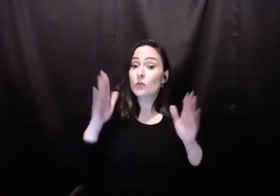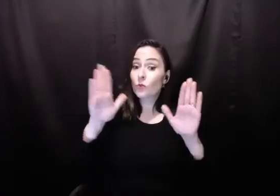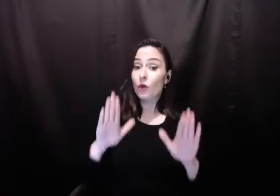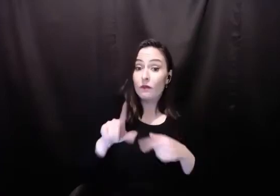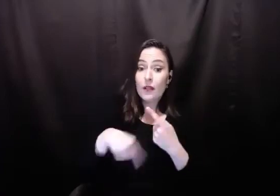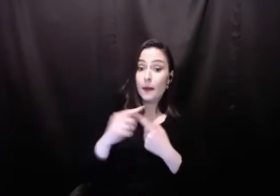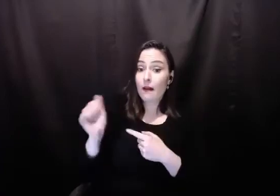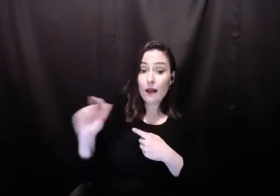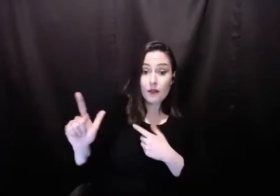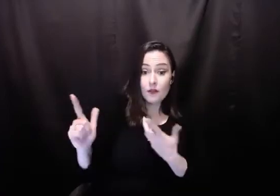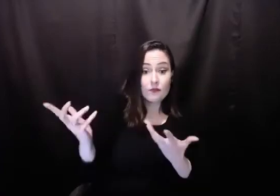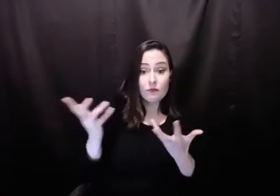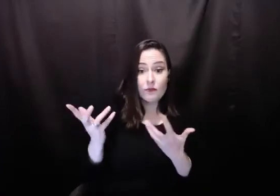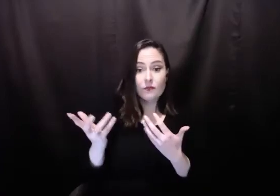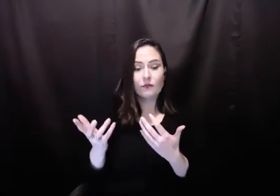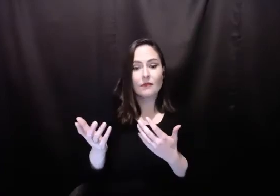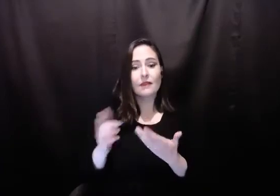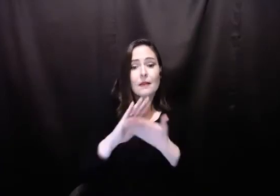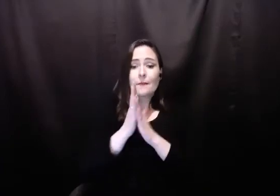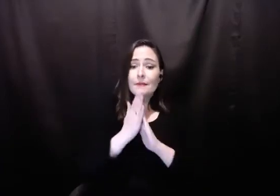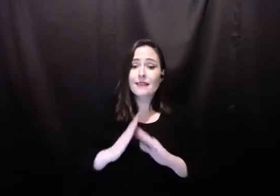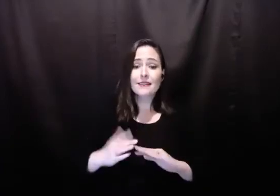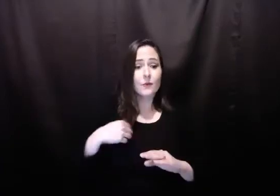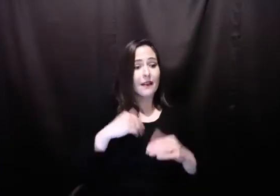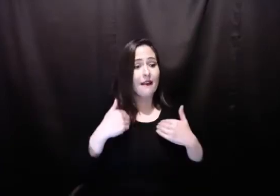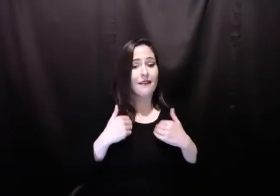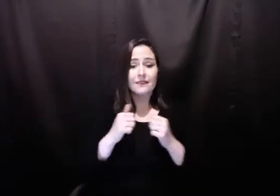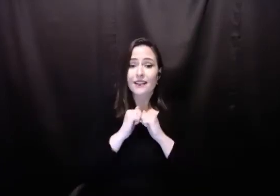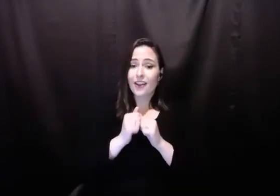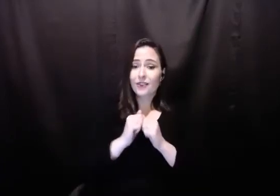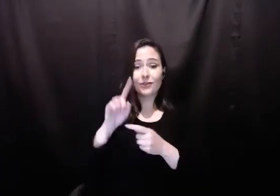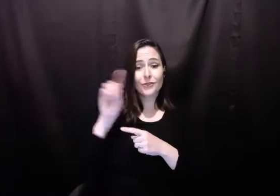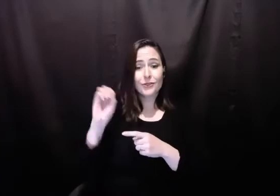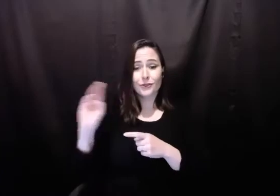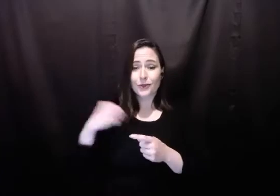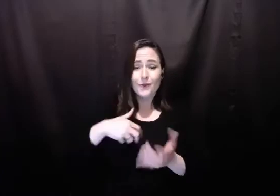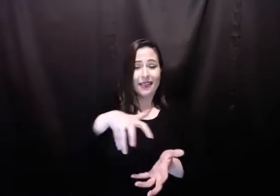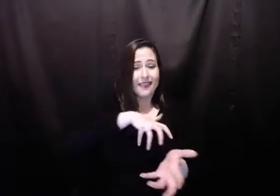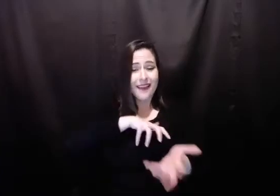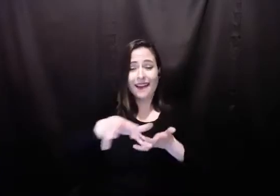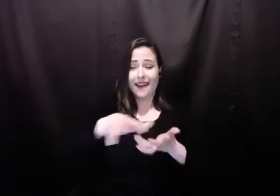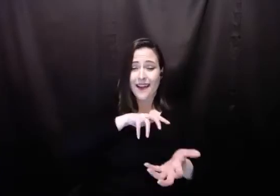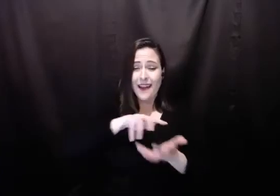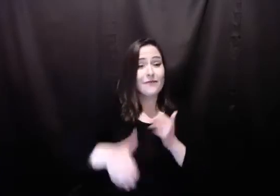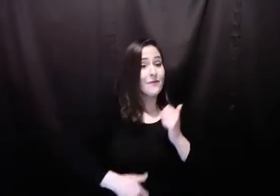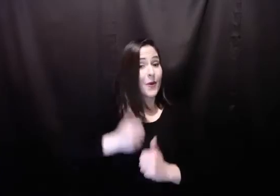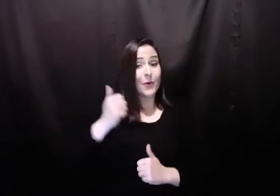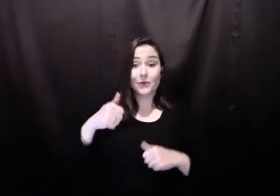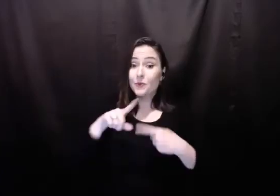think, is when we connect with our brokenness. That's the beauty. When we connect, not